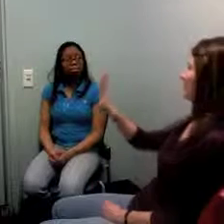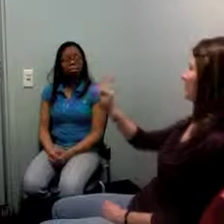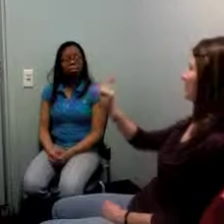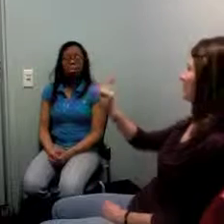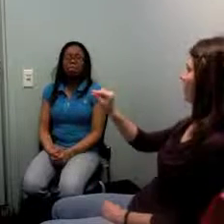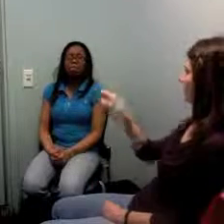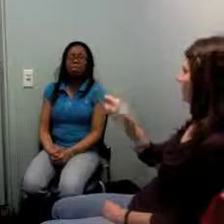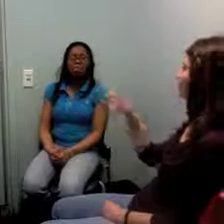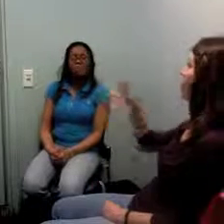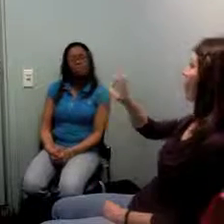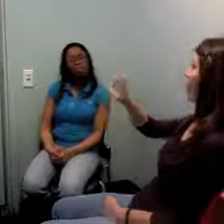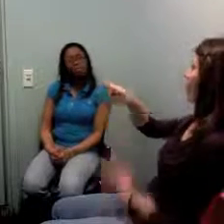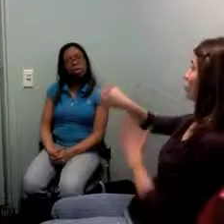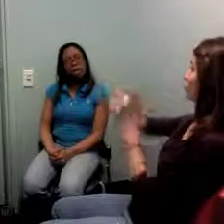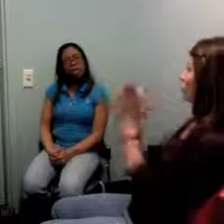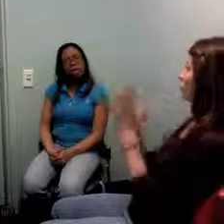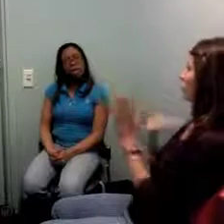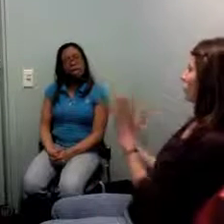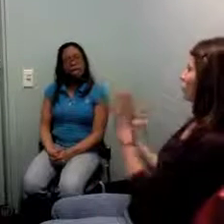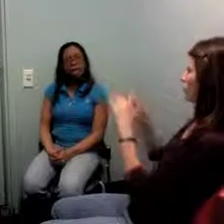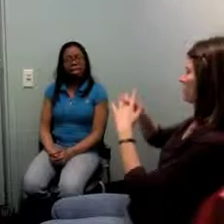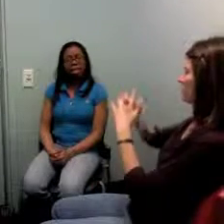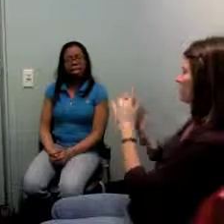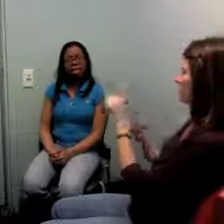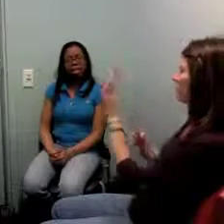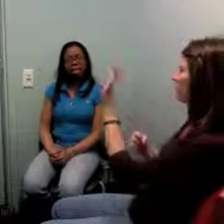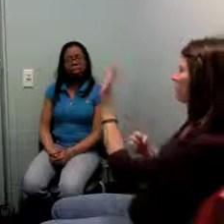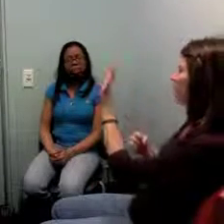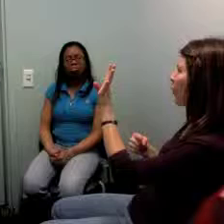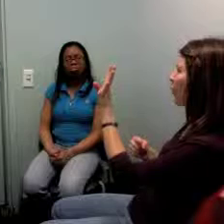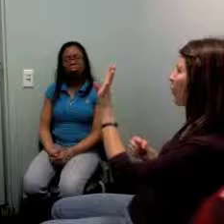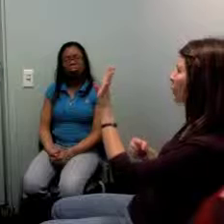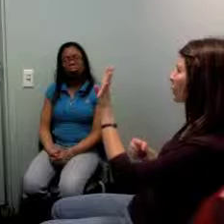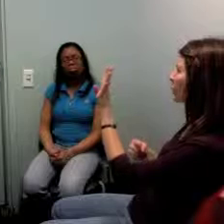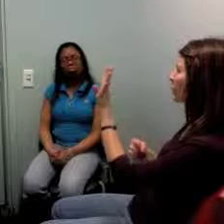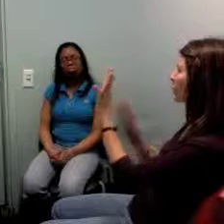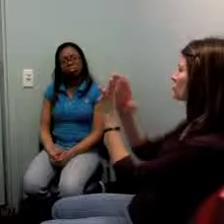So we leave about 5:20, and it takes maybe about